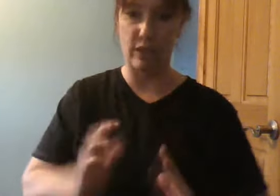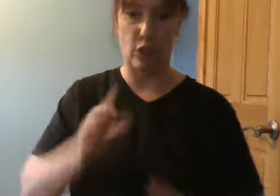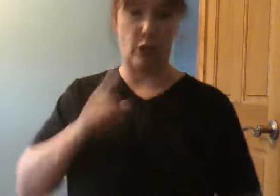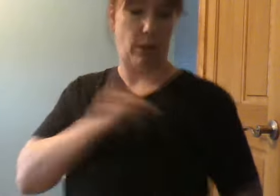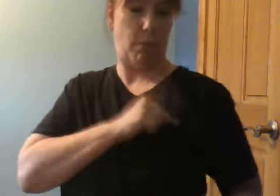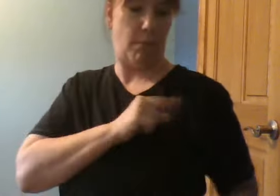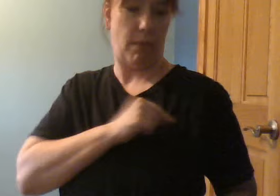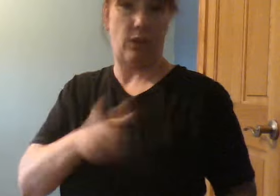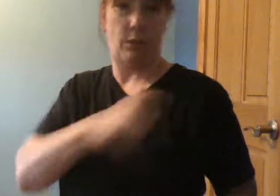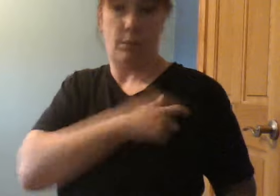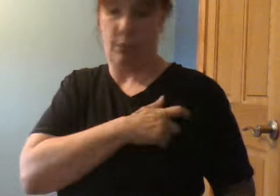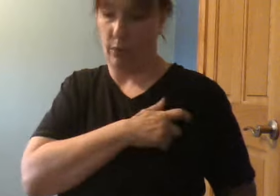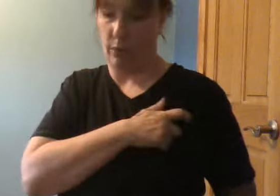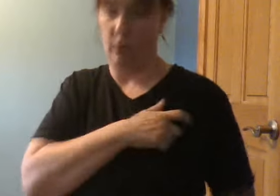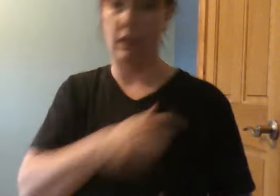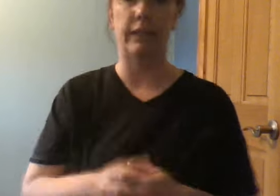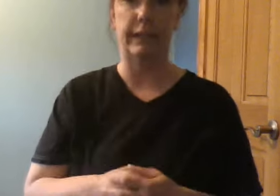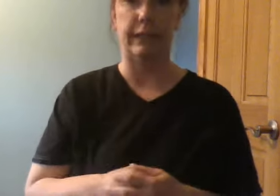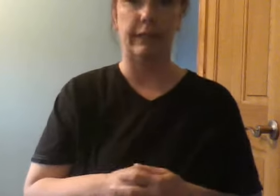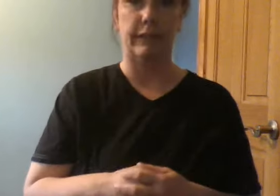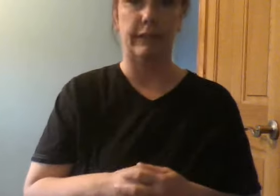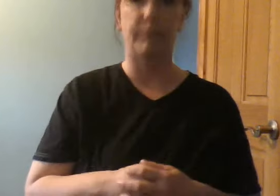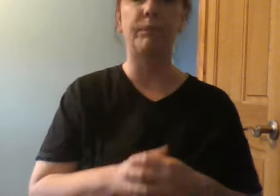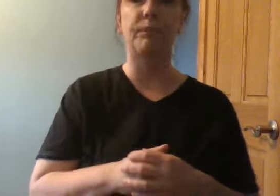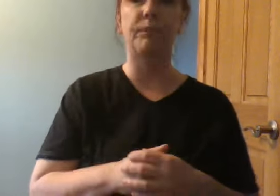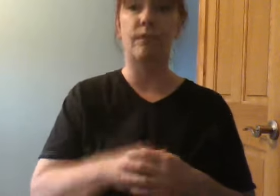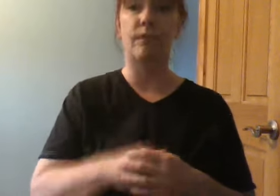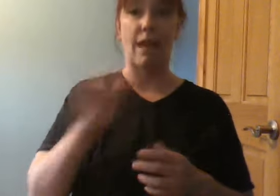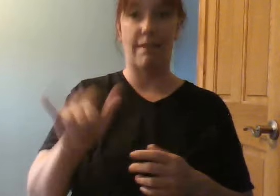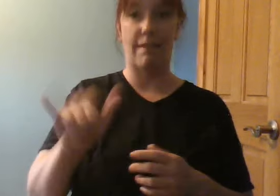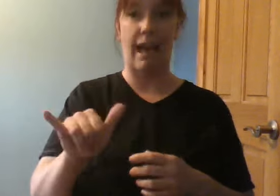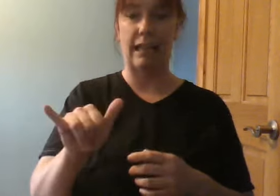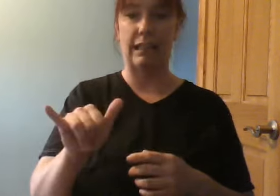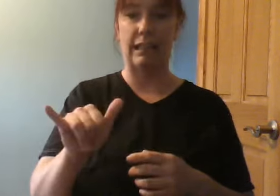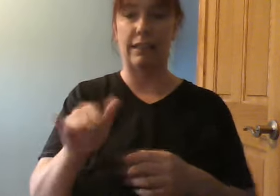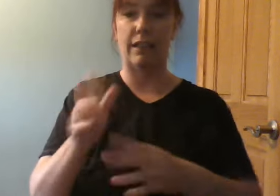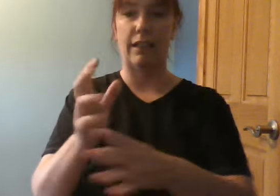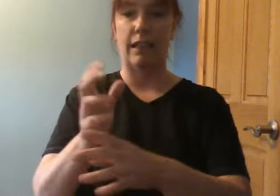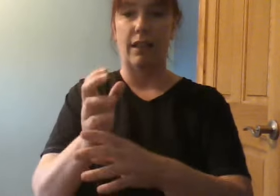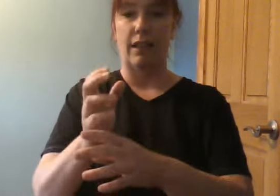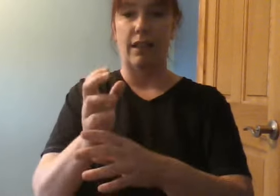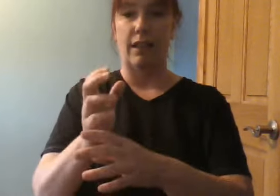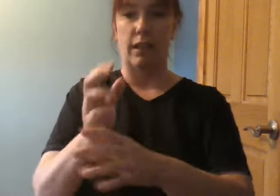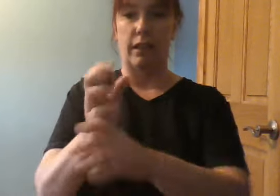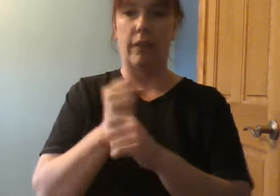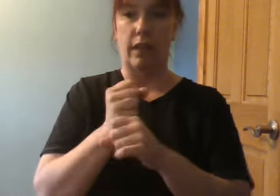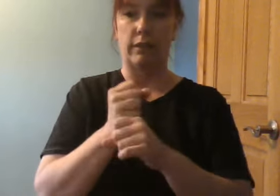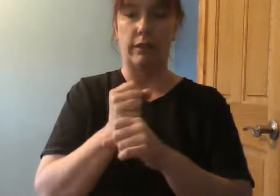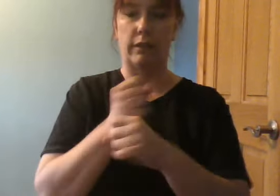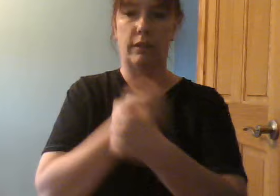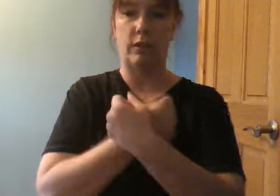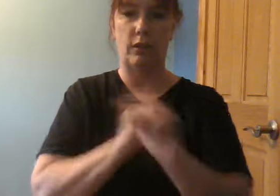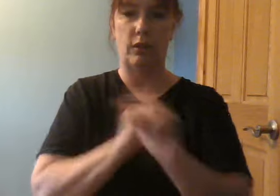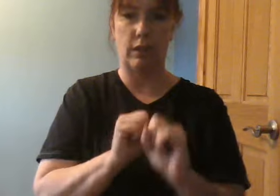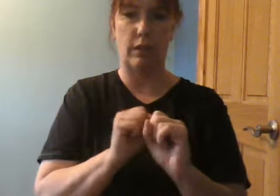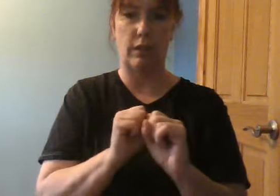gets you that kind of security. That gets you security theatre, where there's no actual security, but people are sort of playing